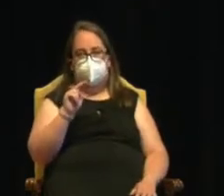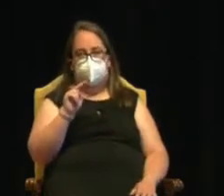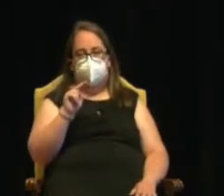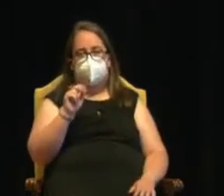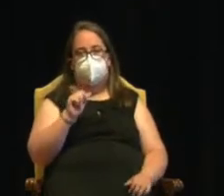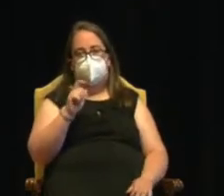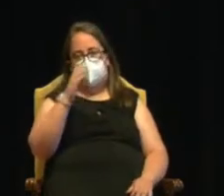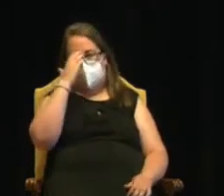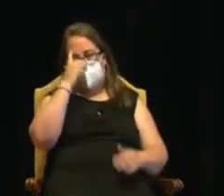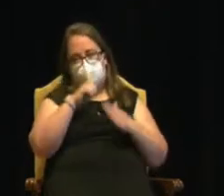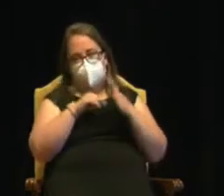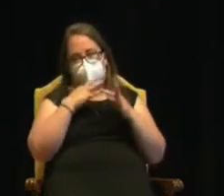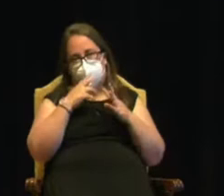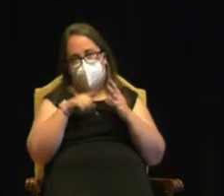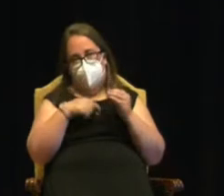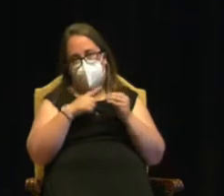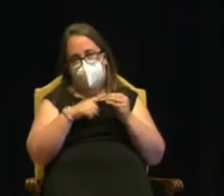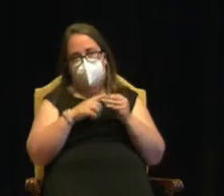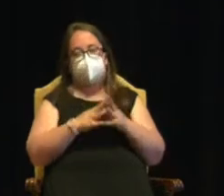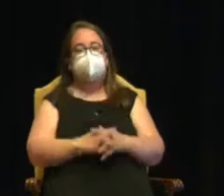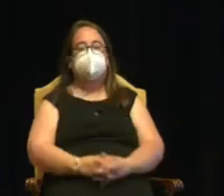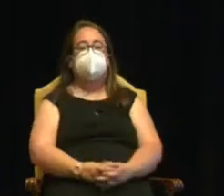Everyone knew what I was talking about.